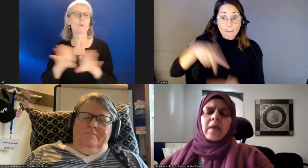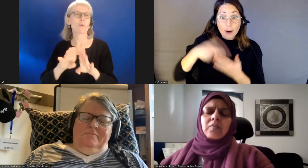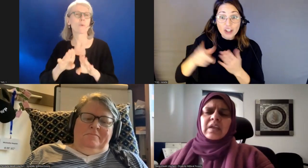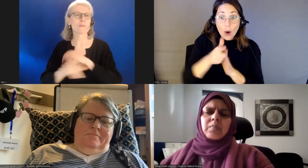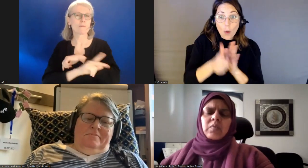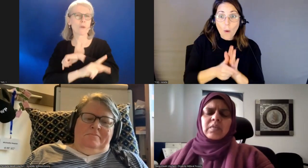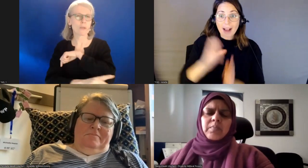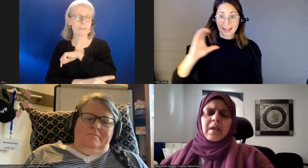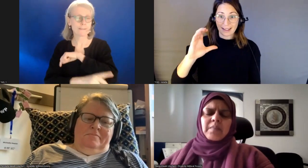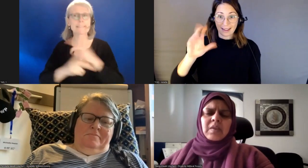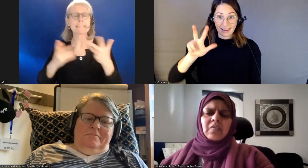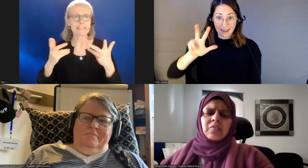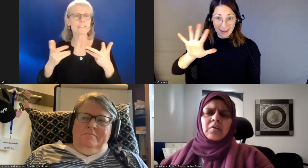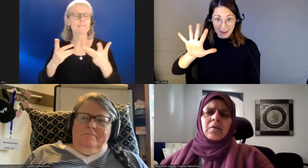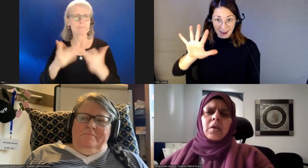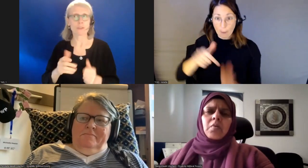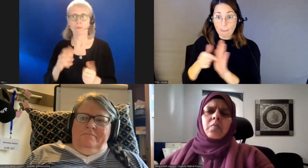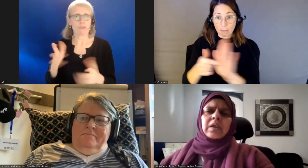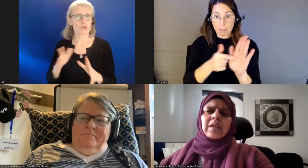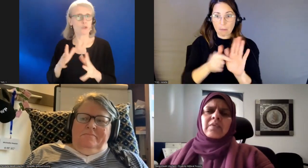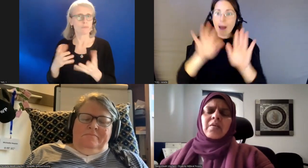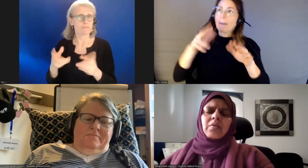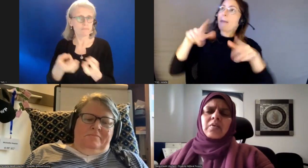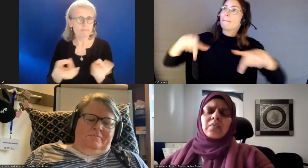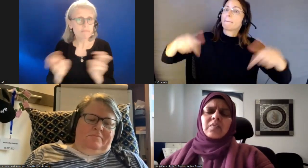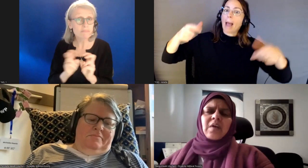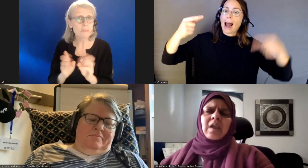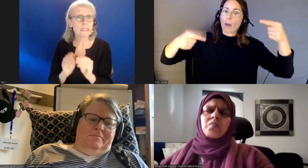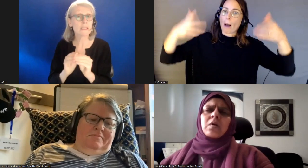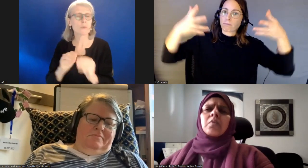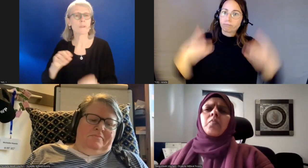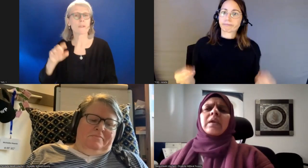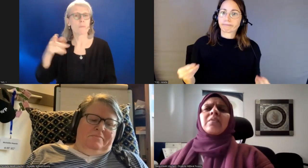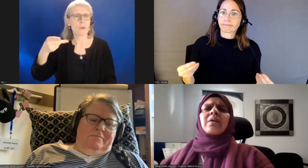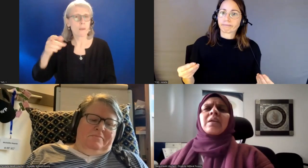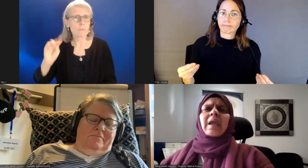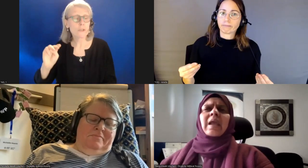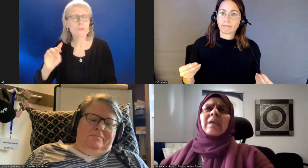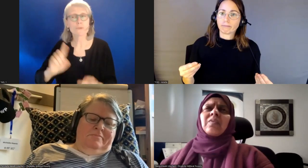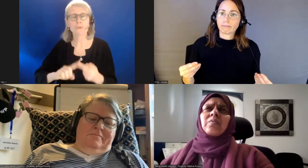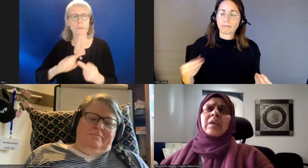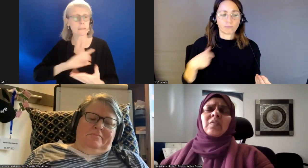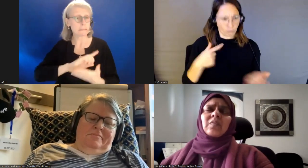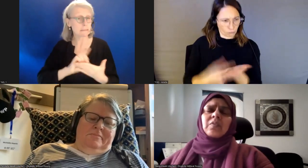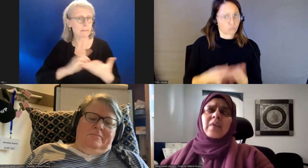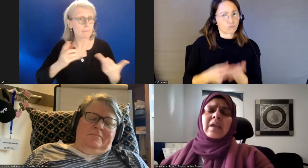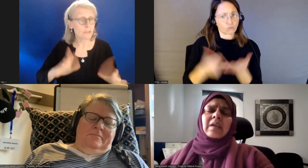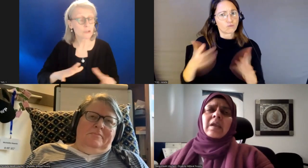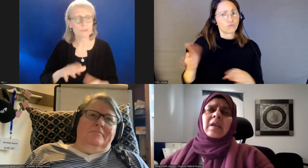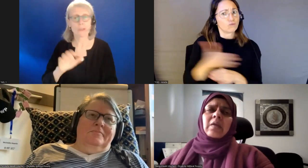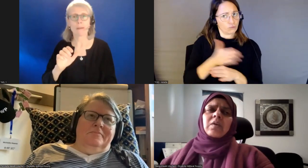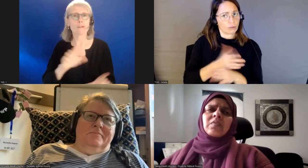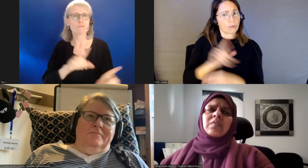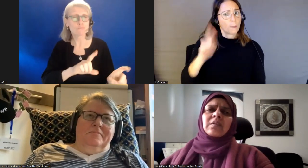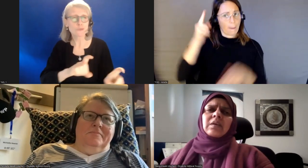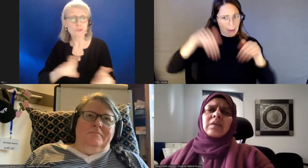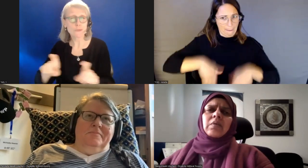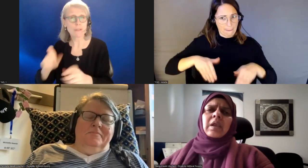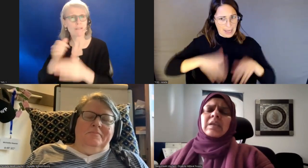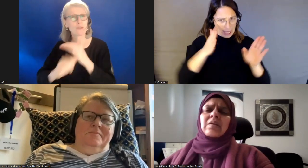had a roundtable with the Prime Minister. We had done all this design work. We had done an Angus Reid survey in